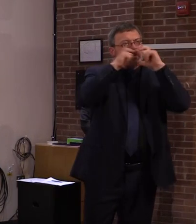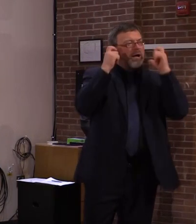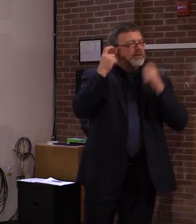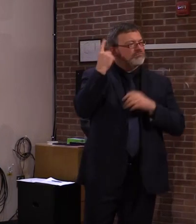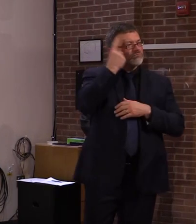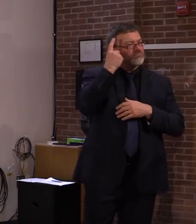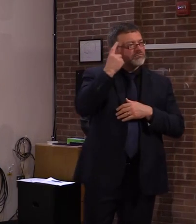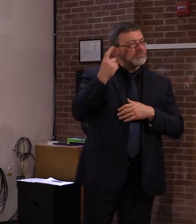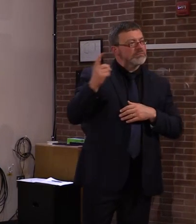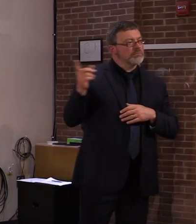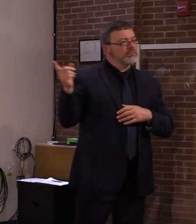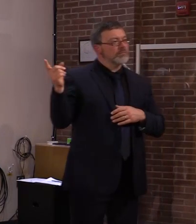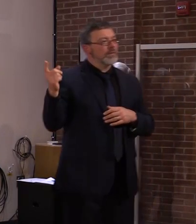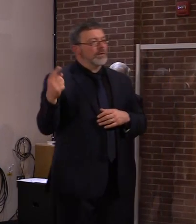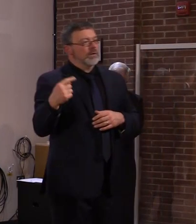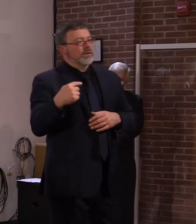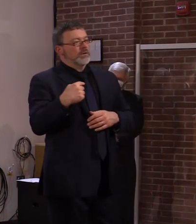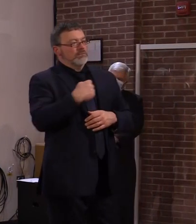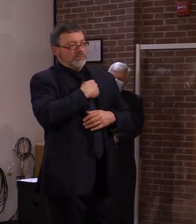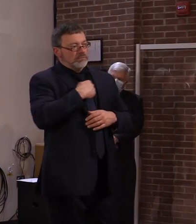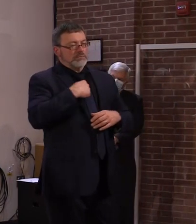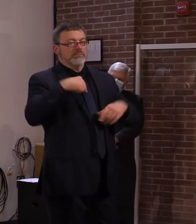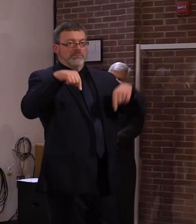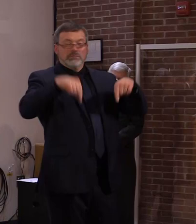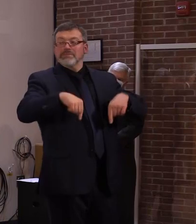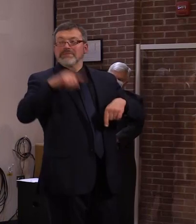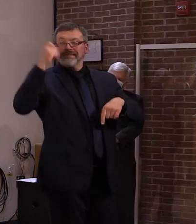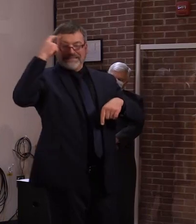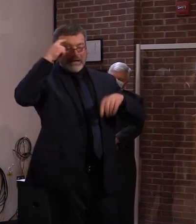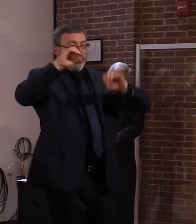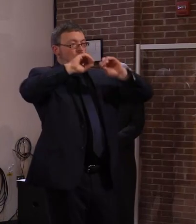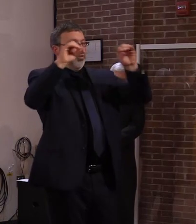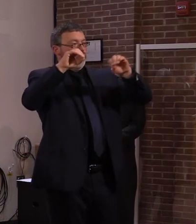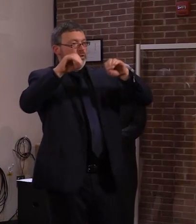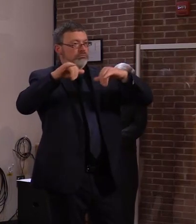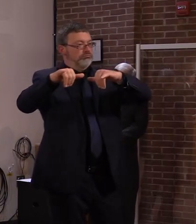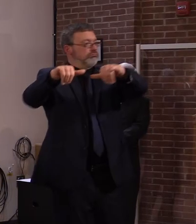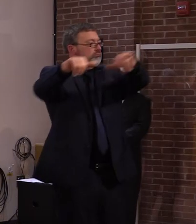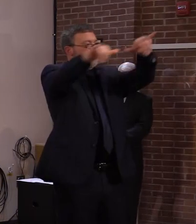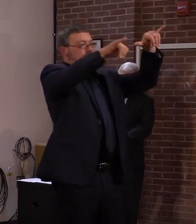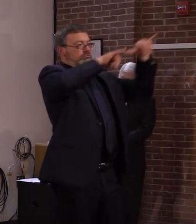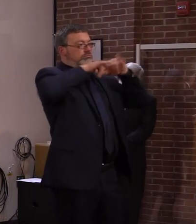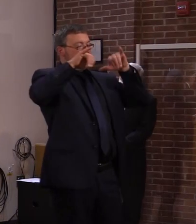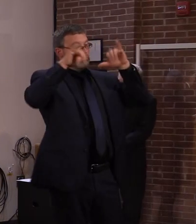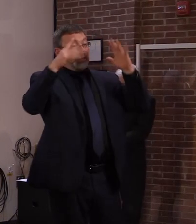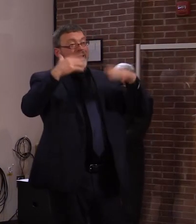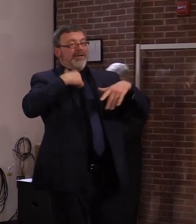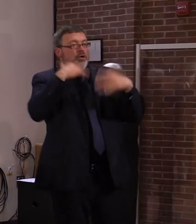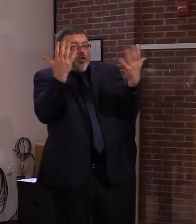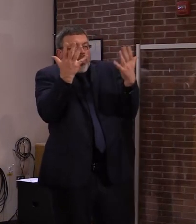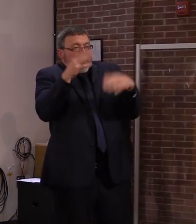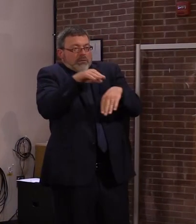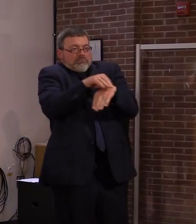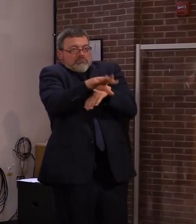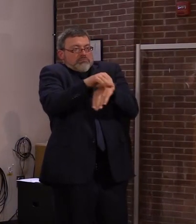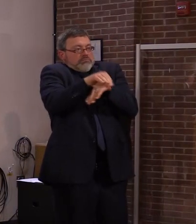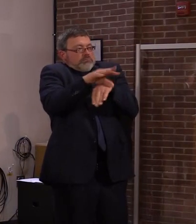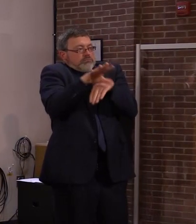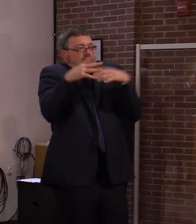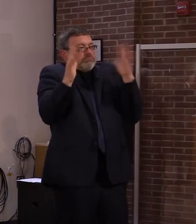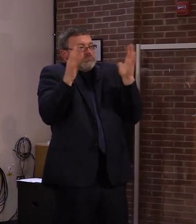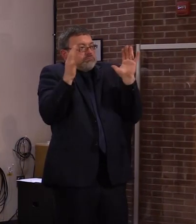mandate in place from a statewide level. This was guidance that we provided to the local school districts. All but